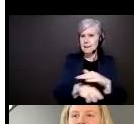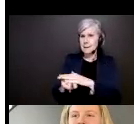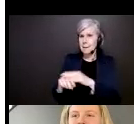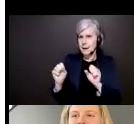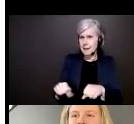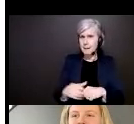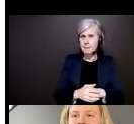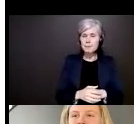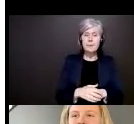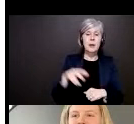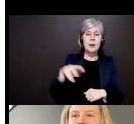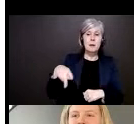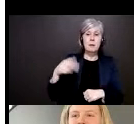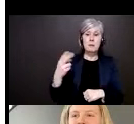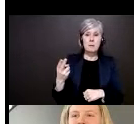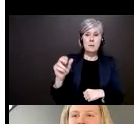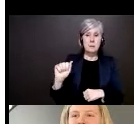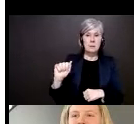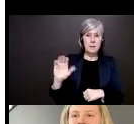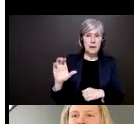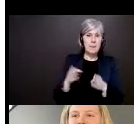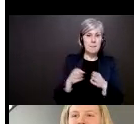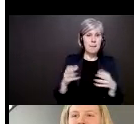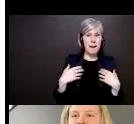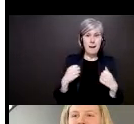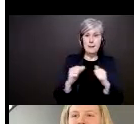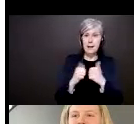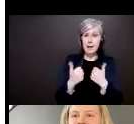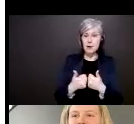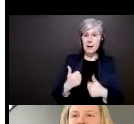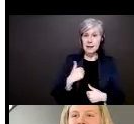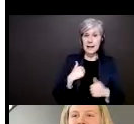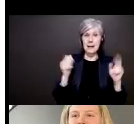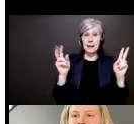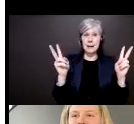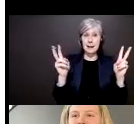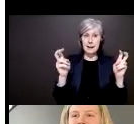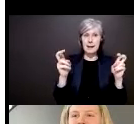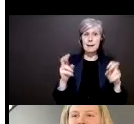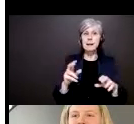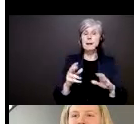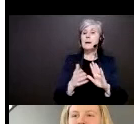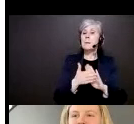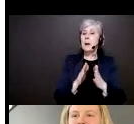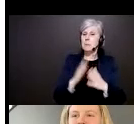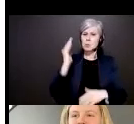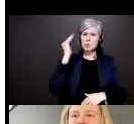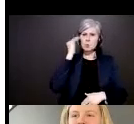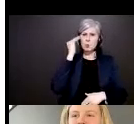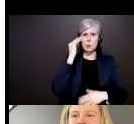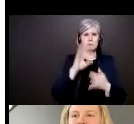Health Agency of Canada's work on investments on becoming trauma and violence informed as